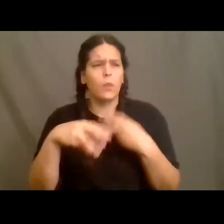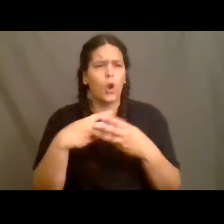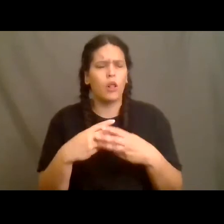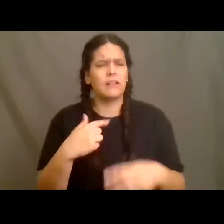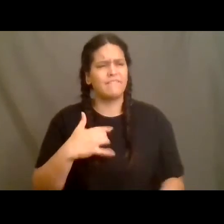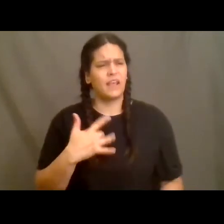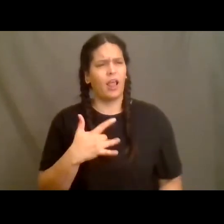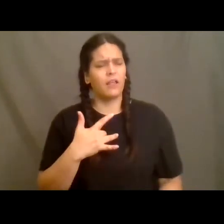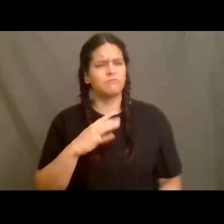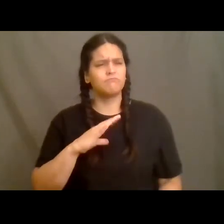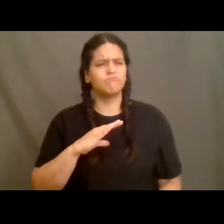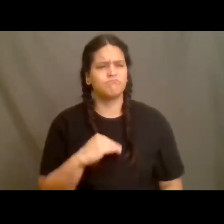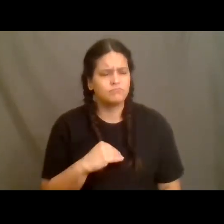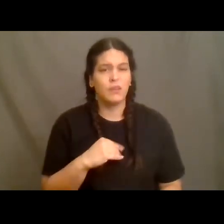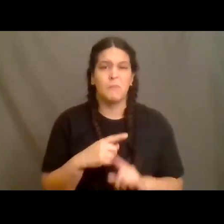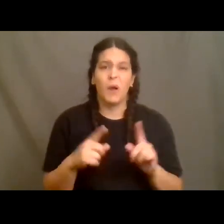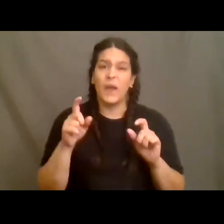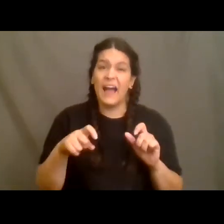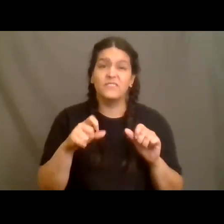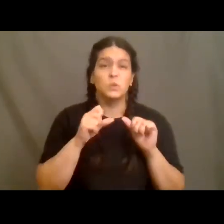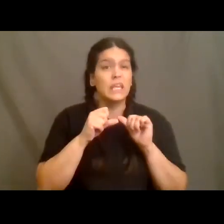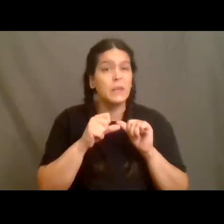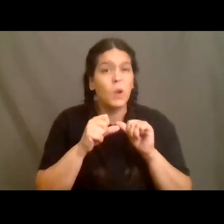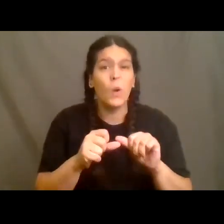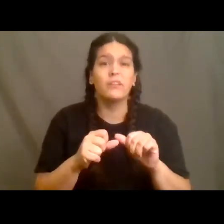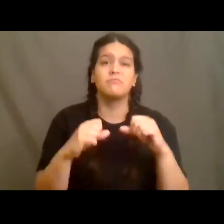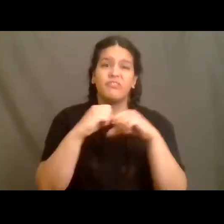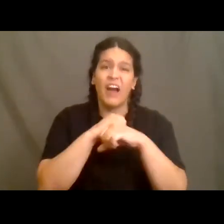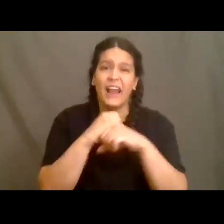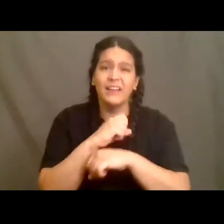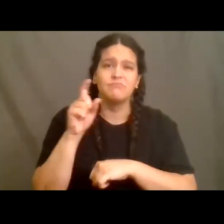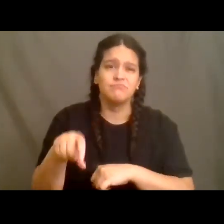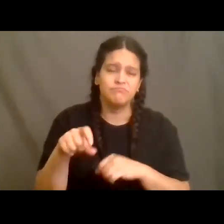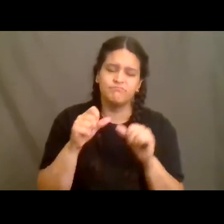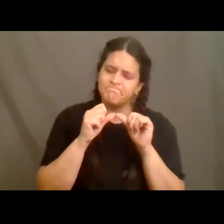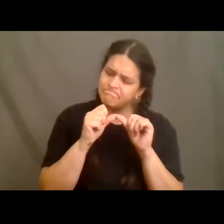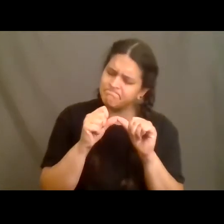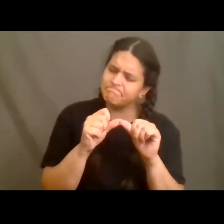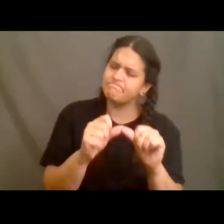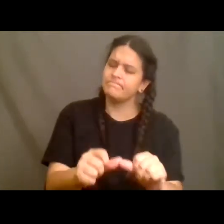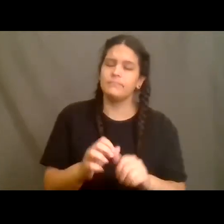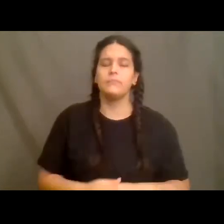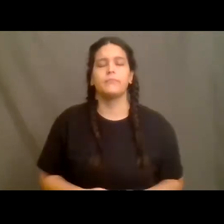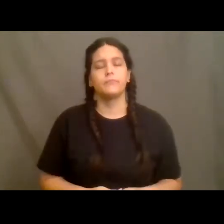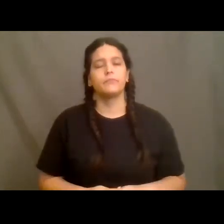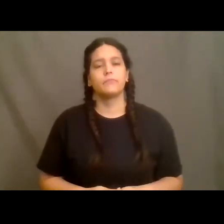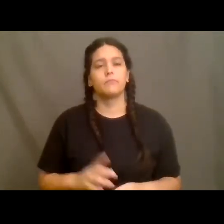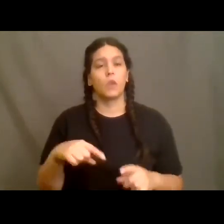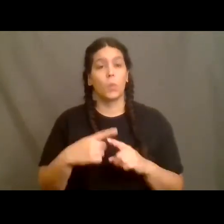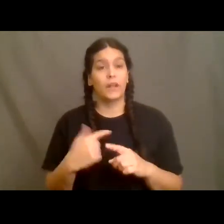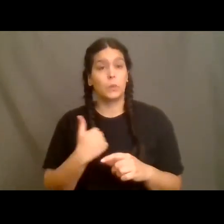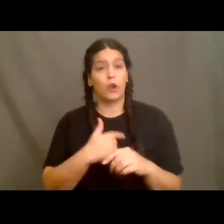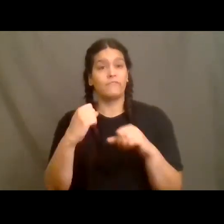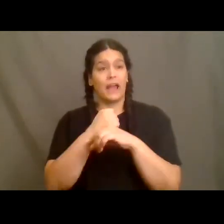But we have to keep going, and we have to keep fighting. And when we do that, when we're